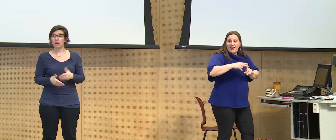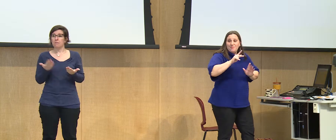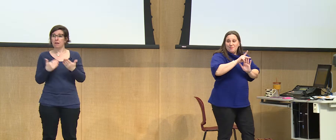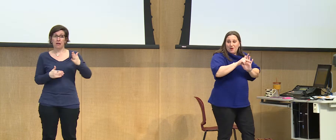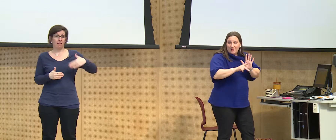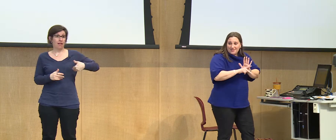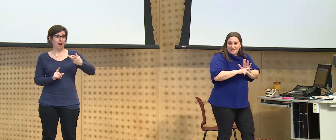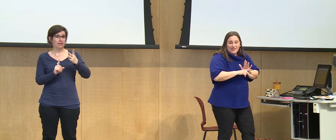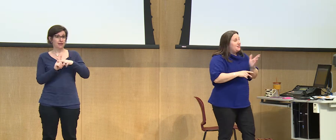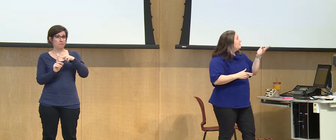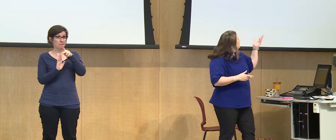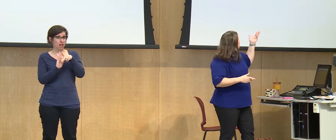assignment policy.